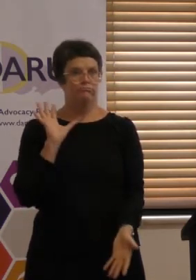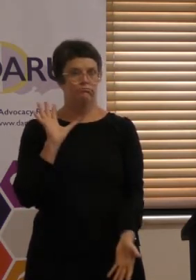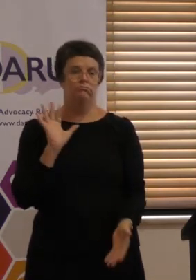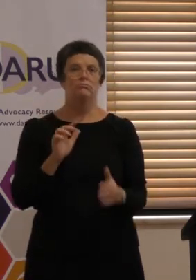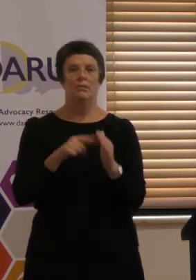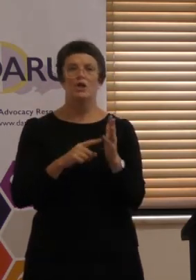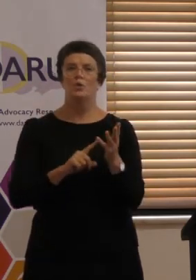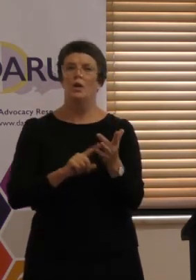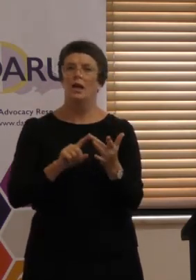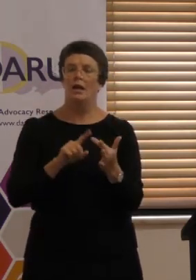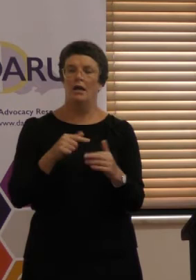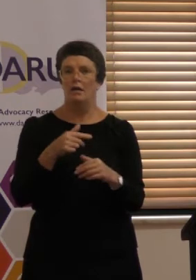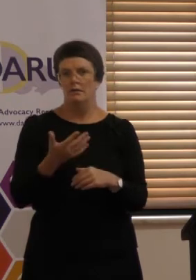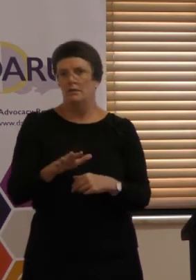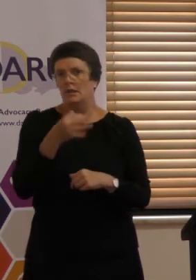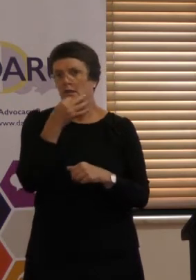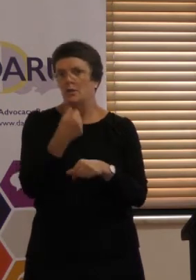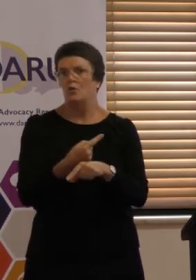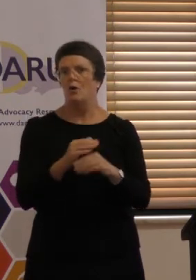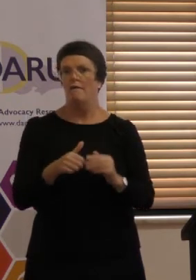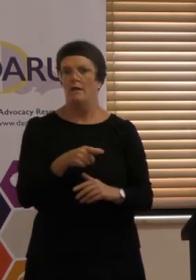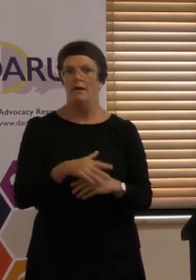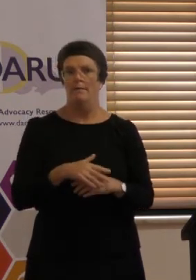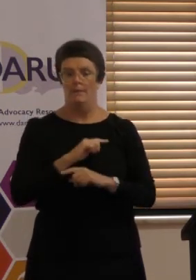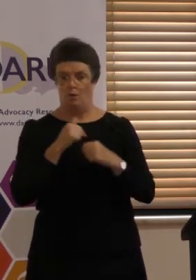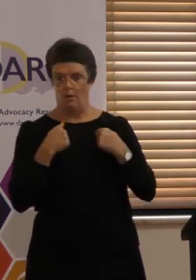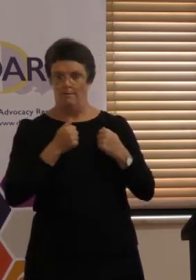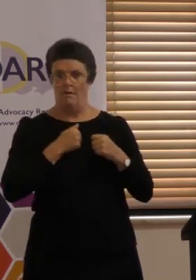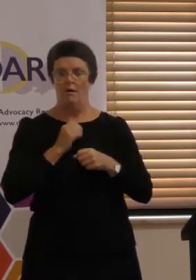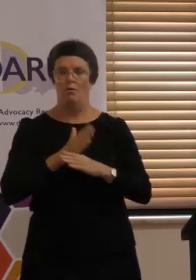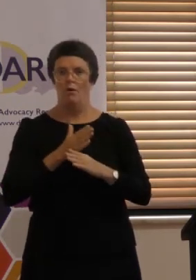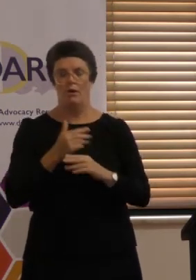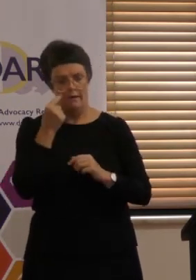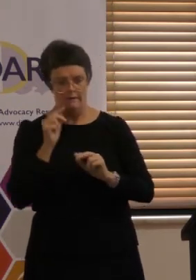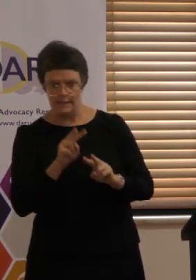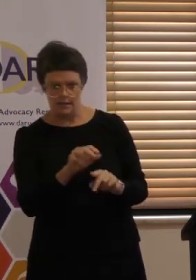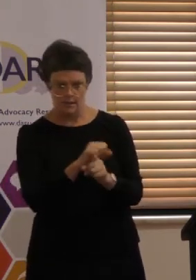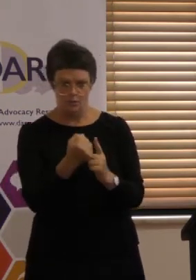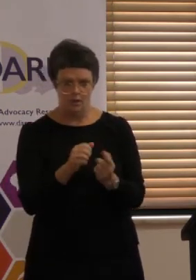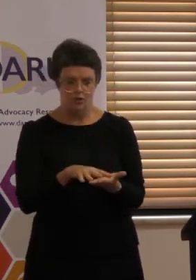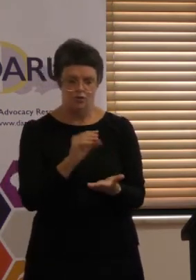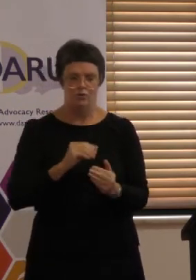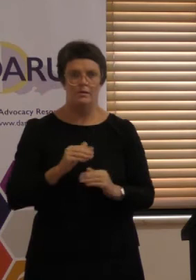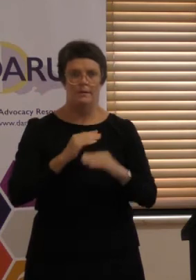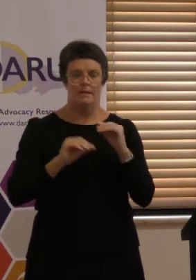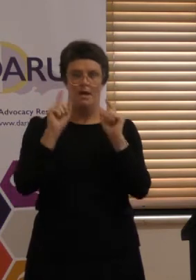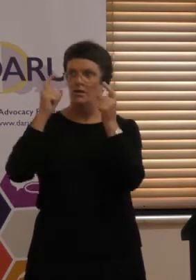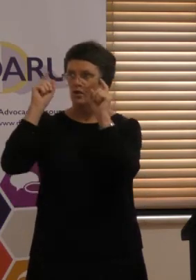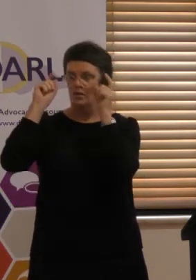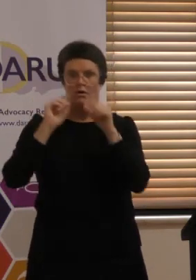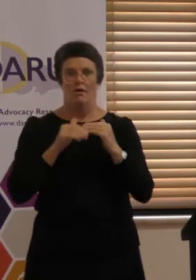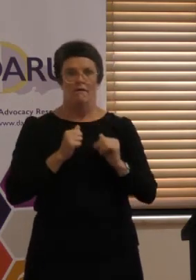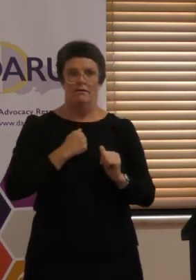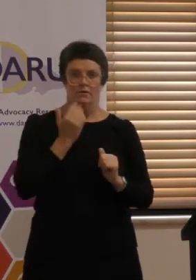talked a little bit about this, but we've seen instances of students who have become so anxious about their situation